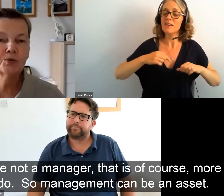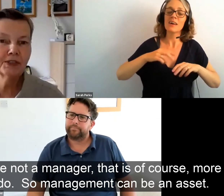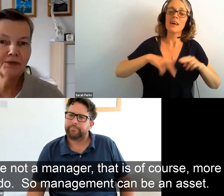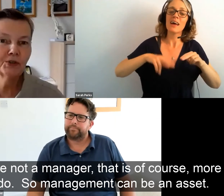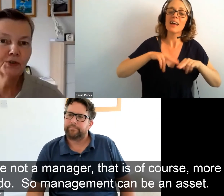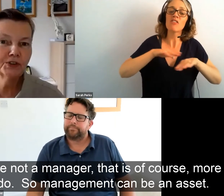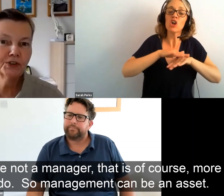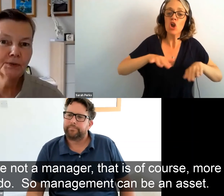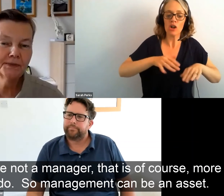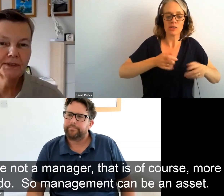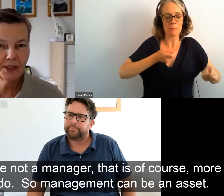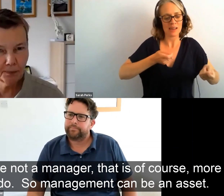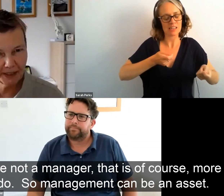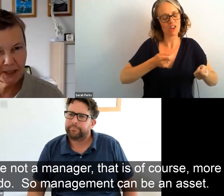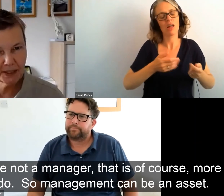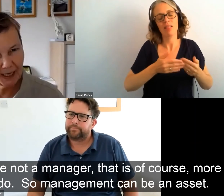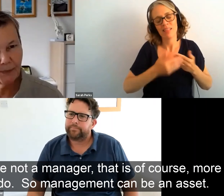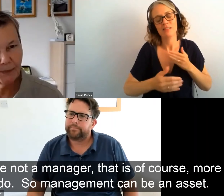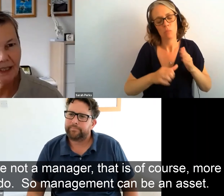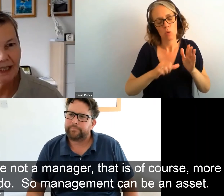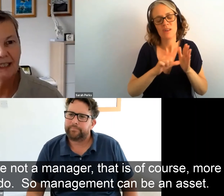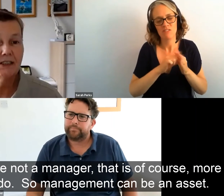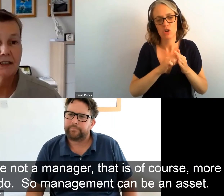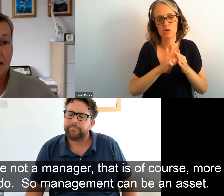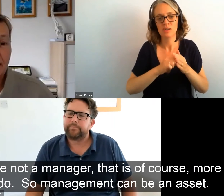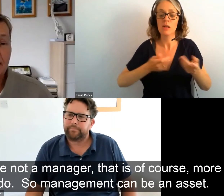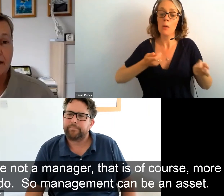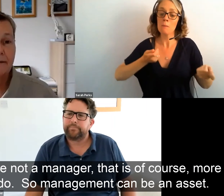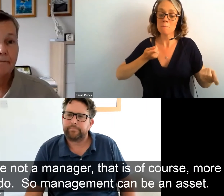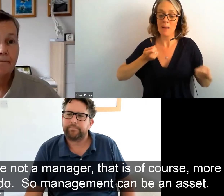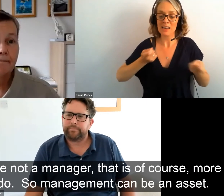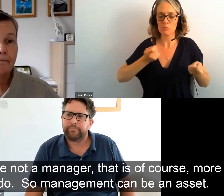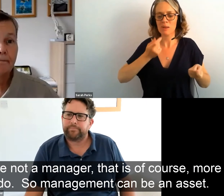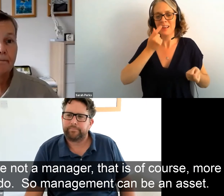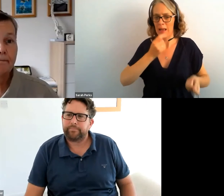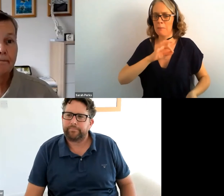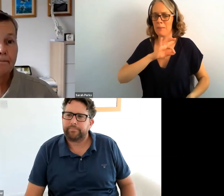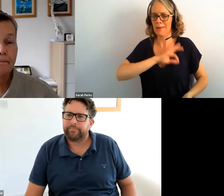that's of course more difficult to do. So management can be an asset.